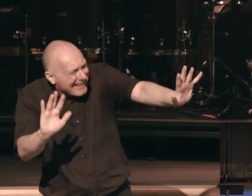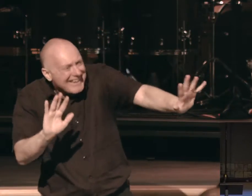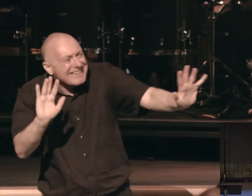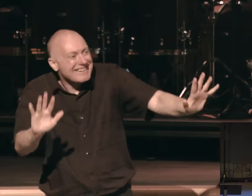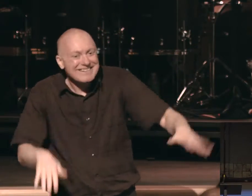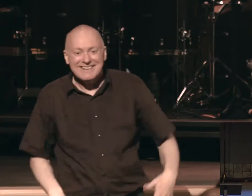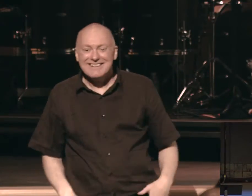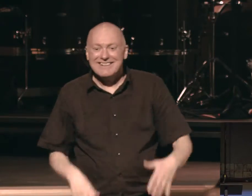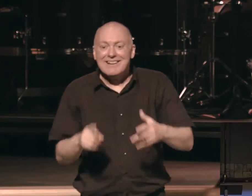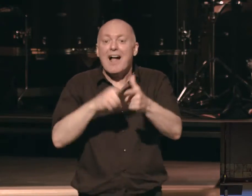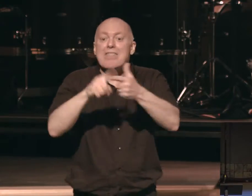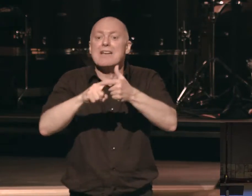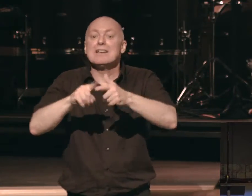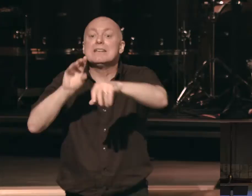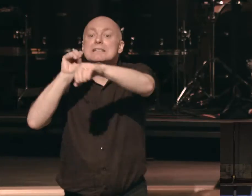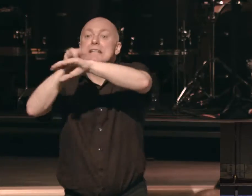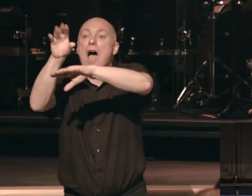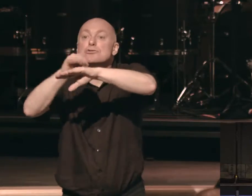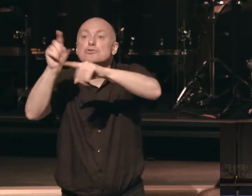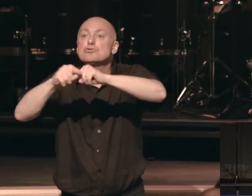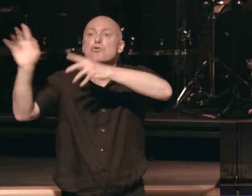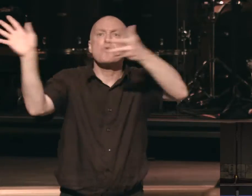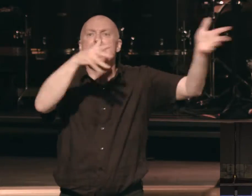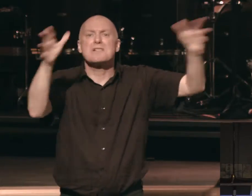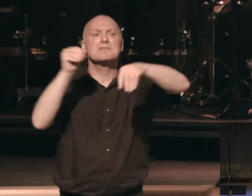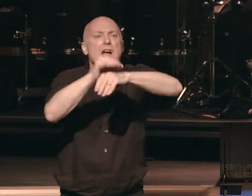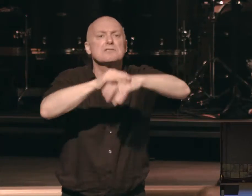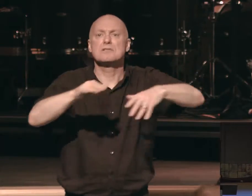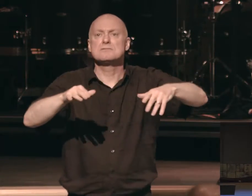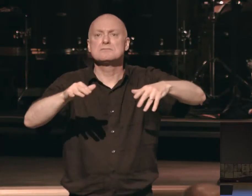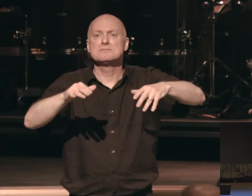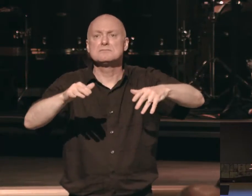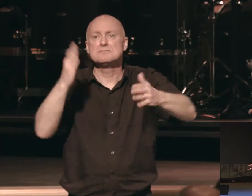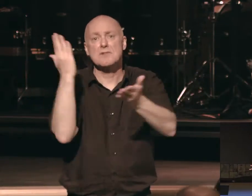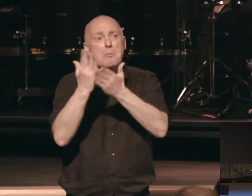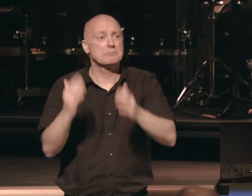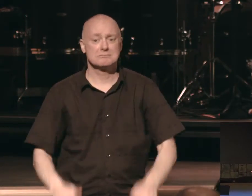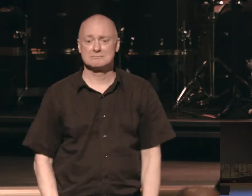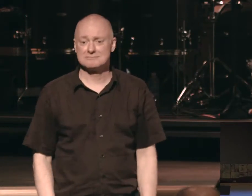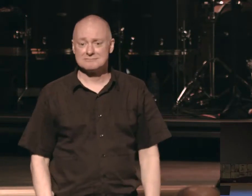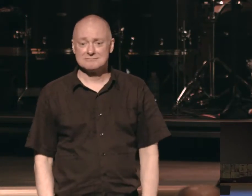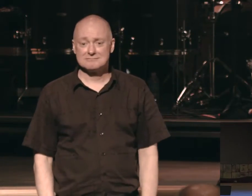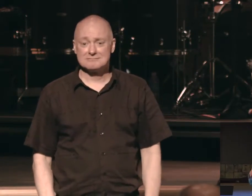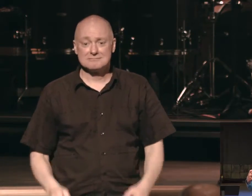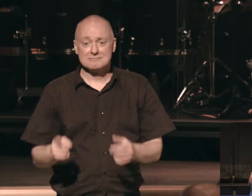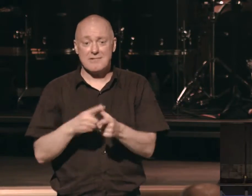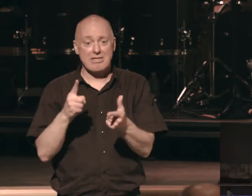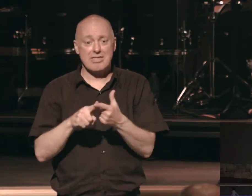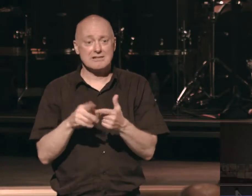gives counsel to the wind and the waves. And his counsel is, stop. And then